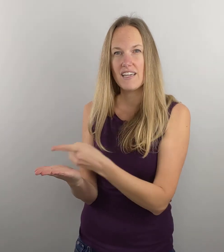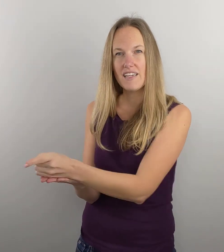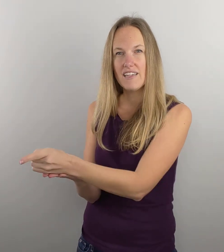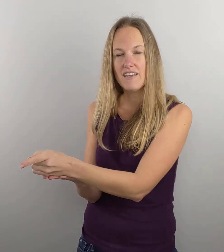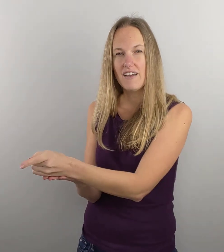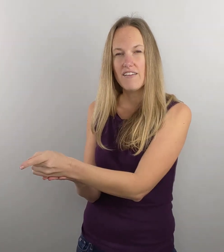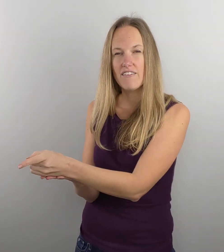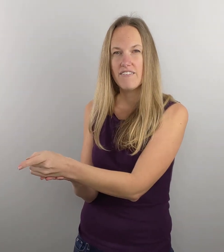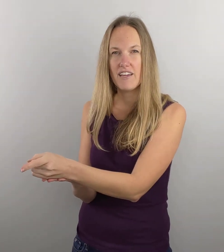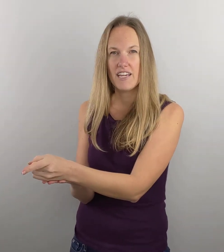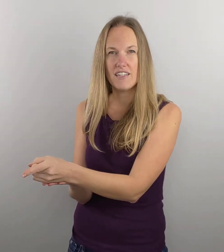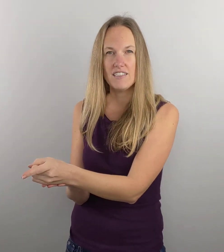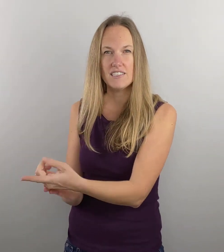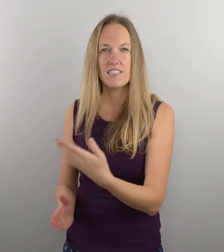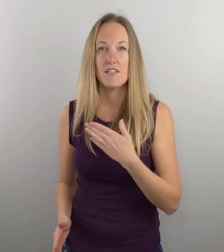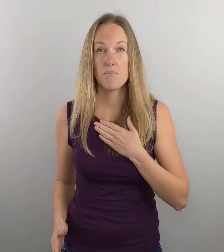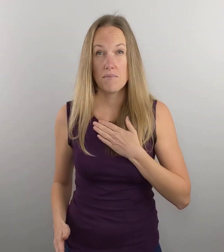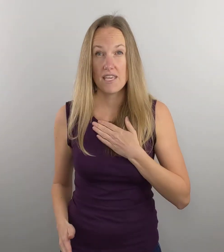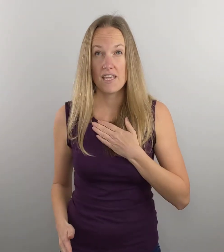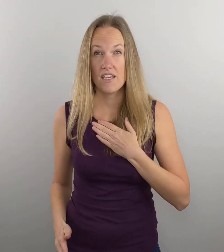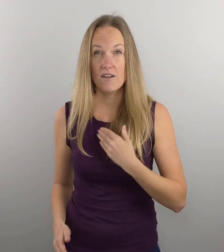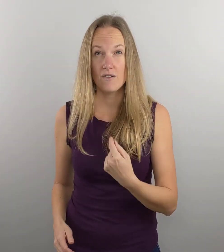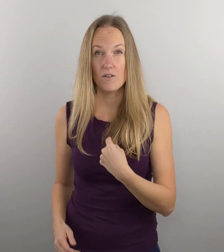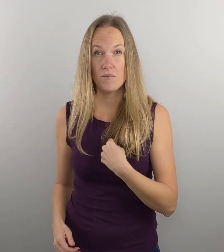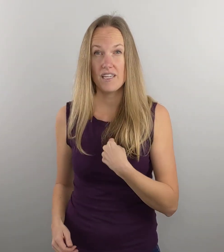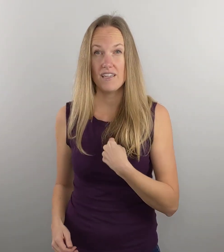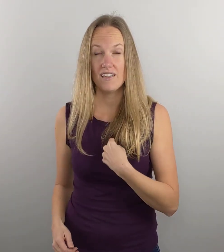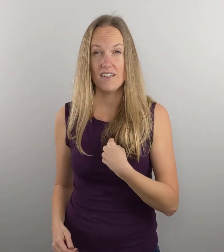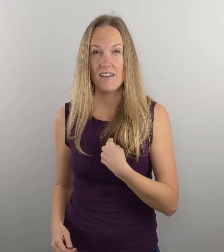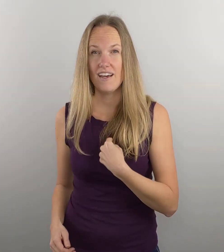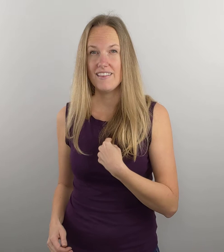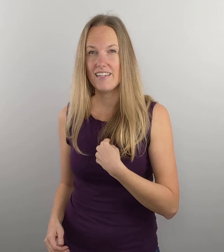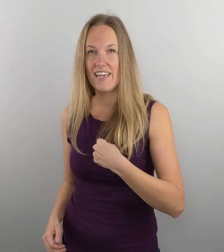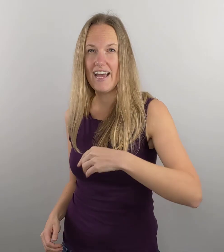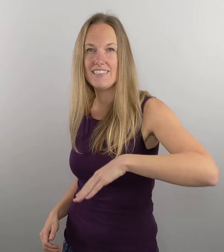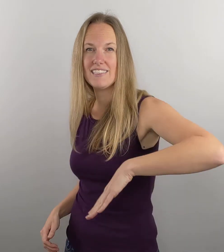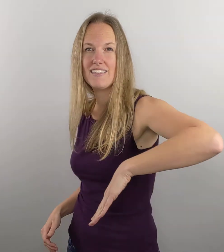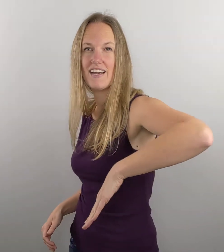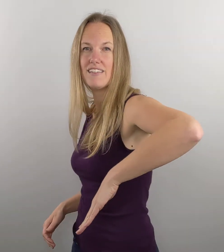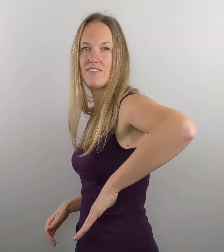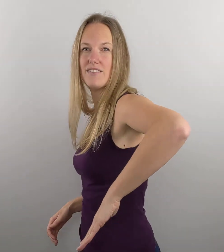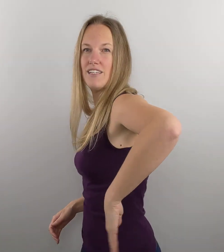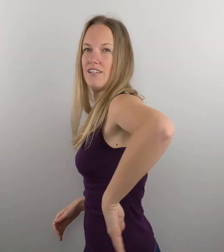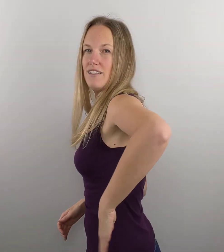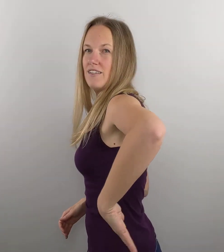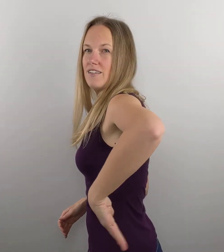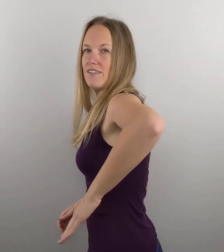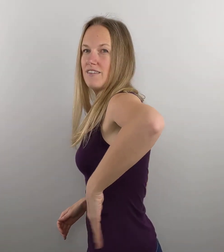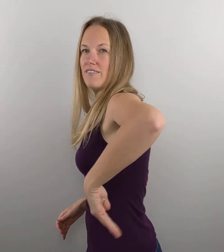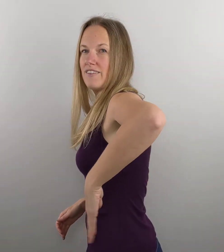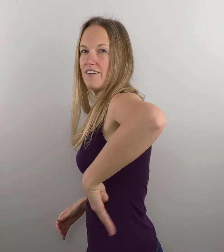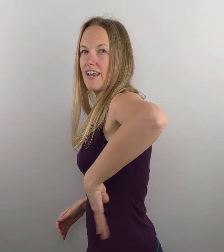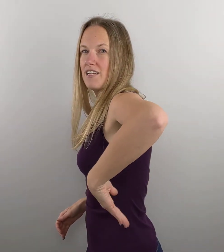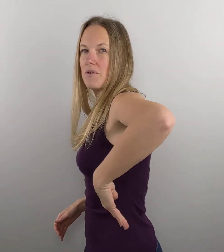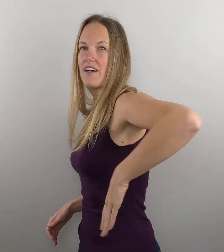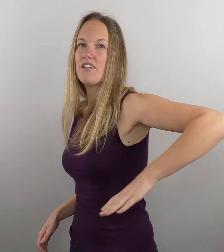Okay, failed, me, or me, and then yet, you kind of, with your hand behind your